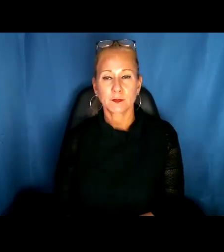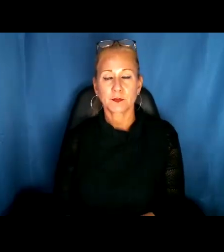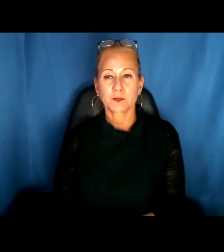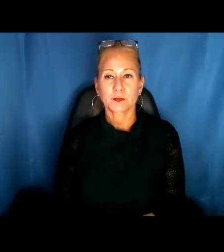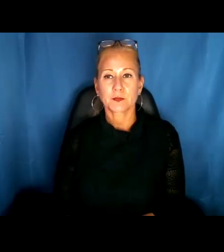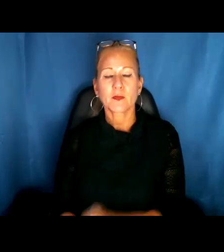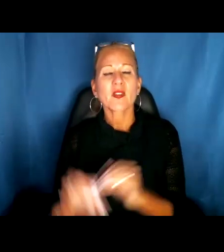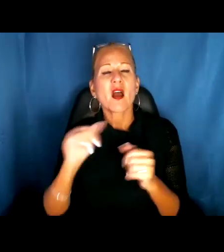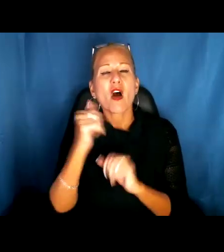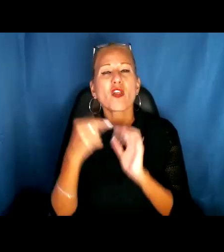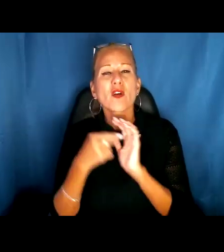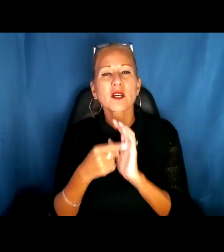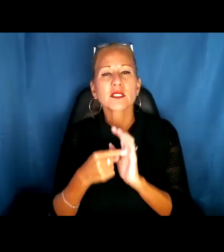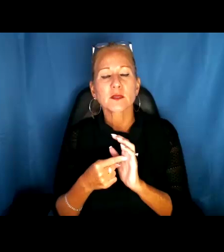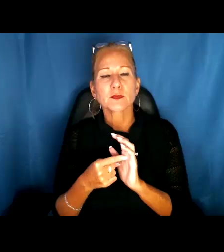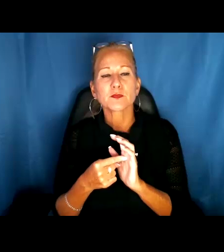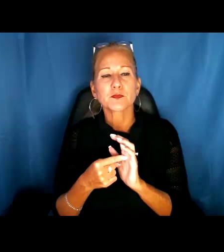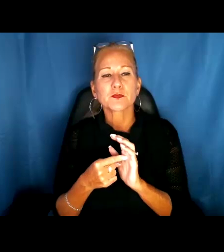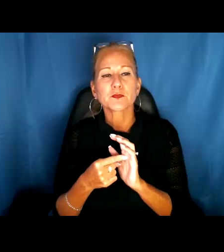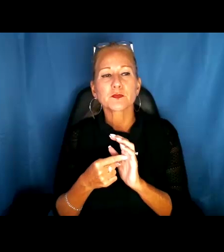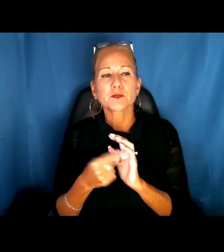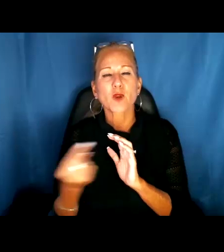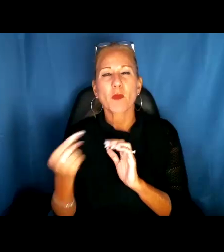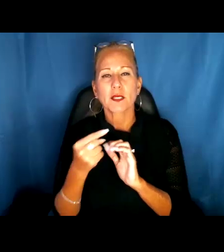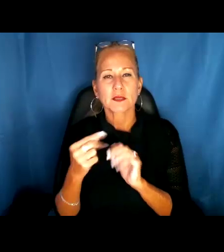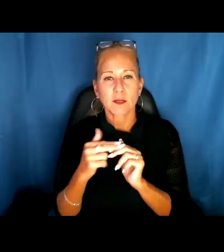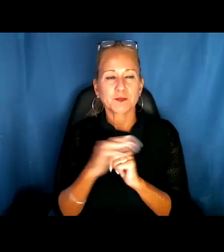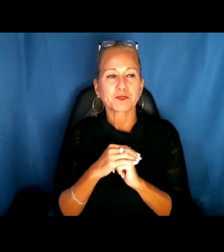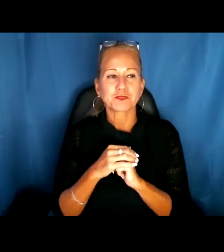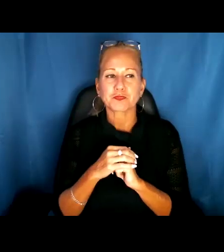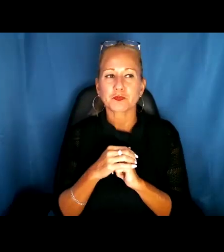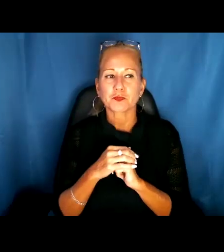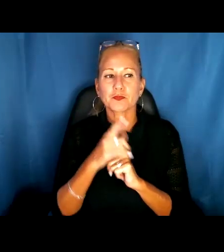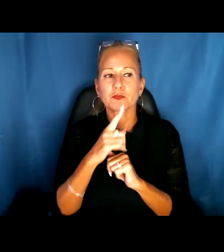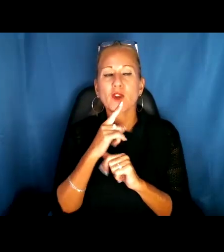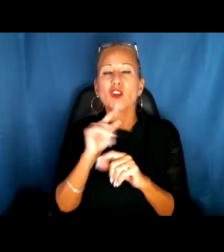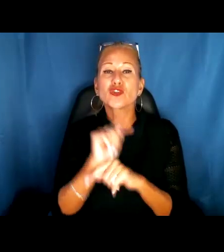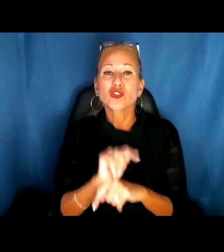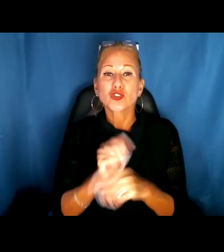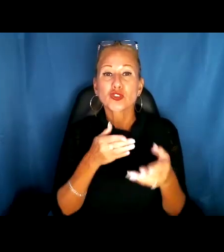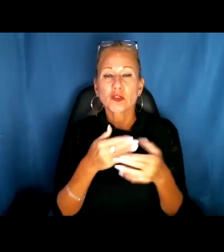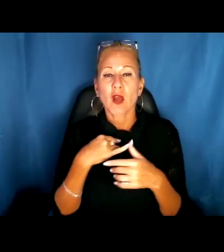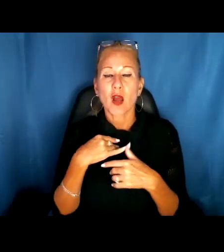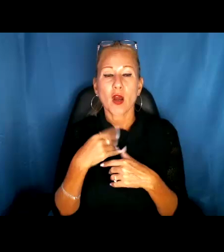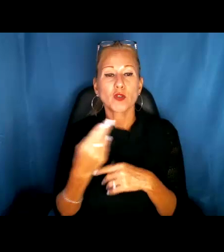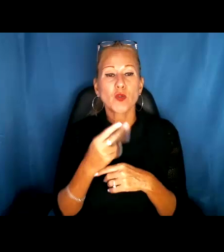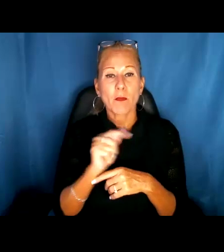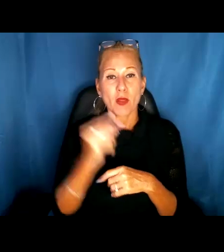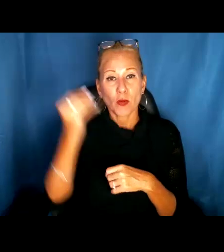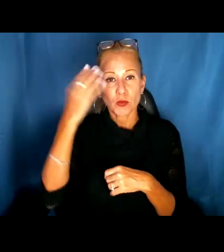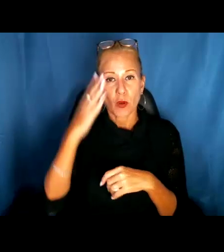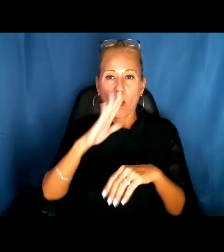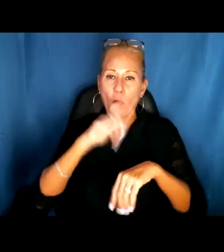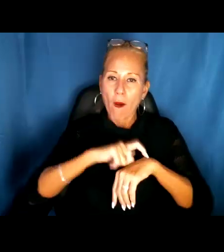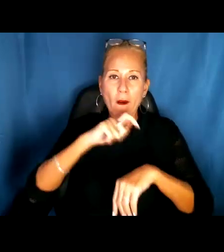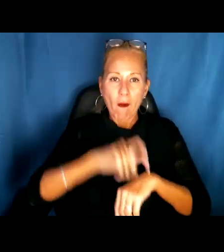Some final examples are, oh, sorry, can you switch the slide, please? In traditional services, I used the bathroom and showered on a